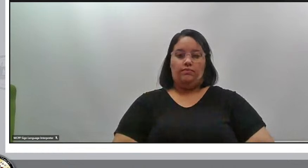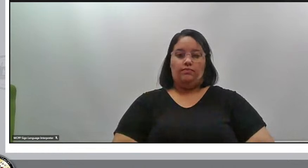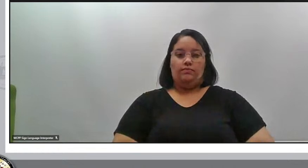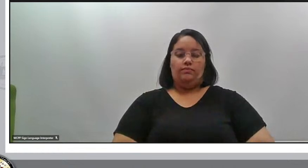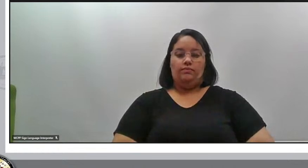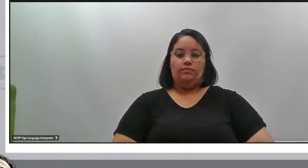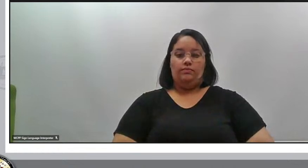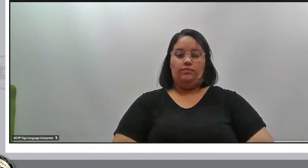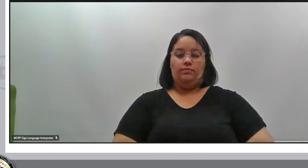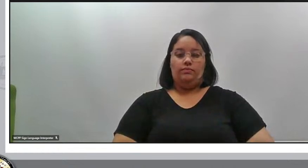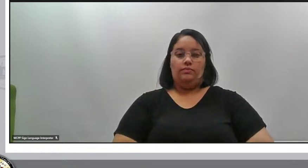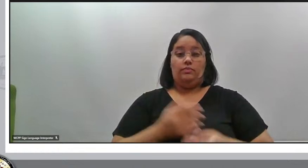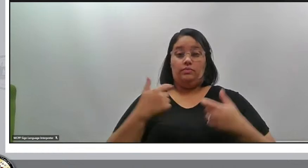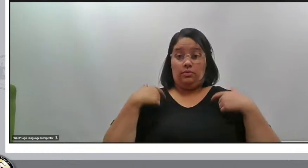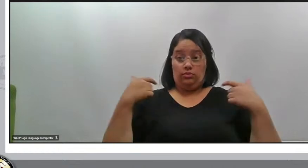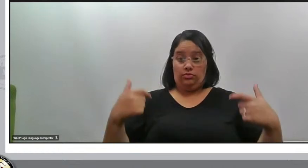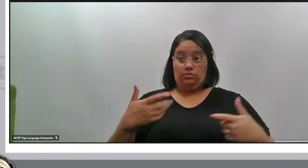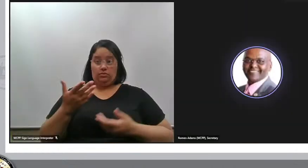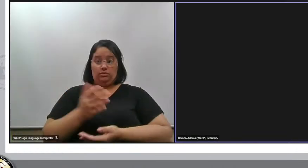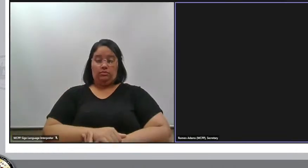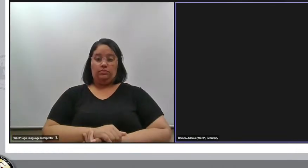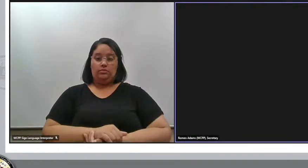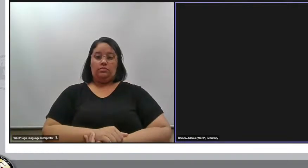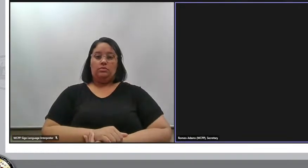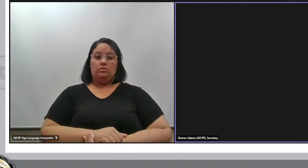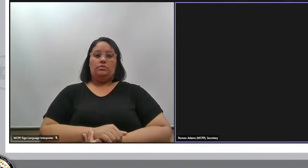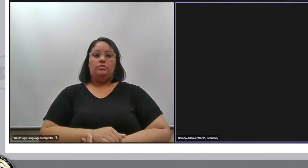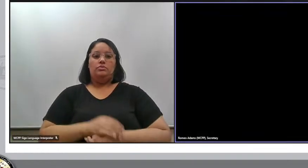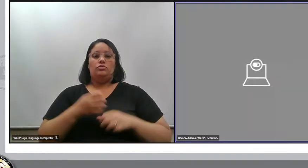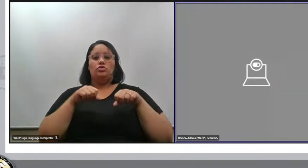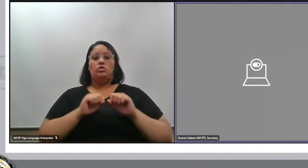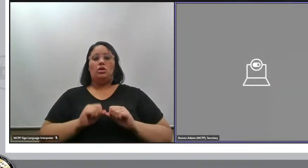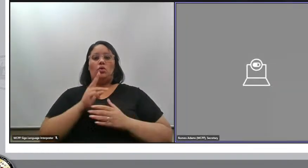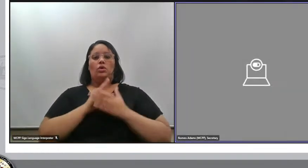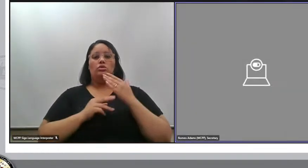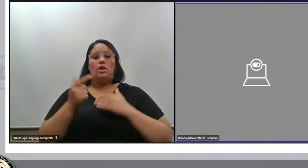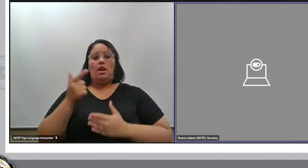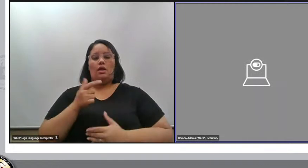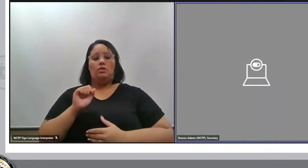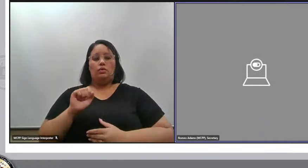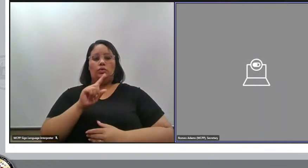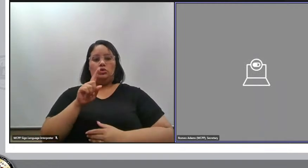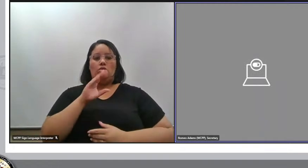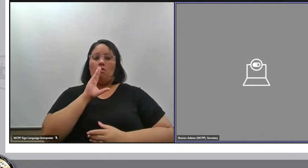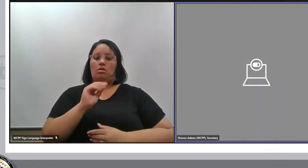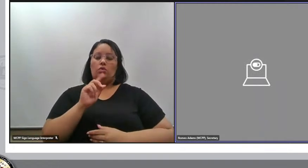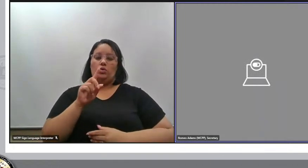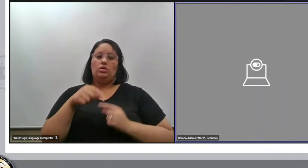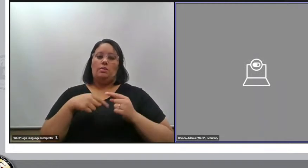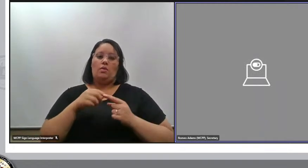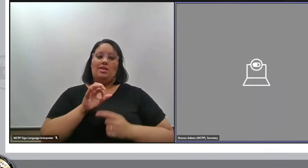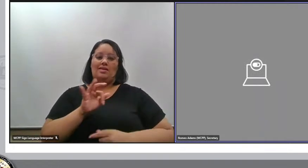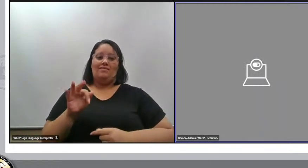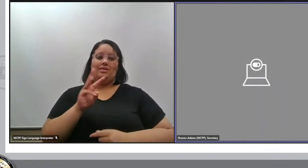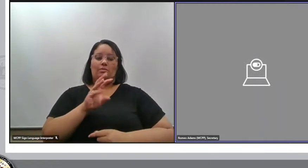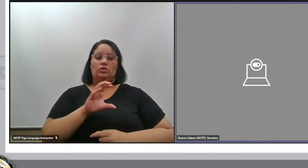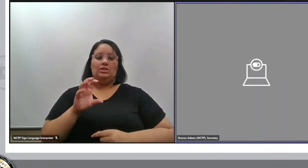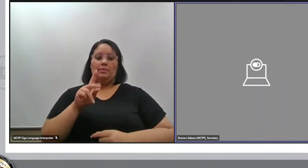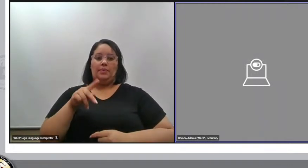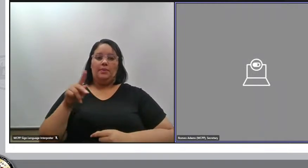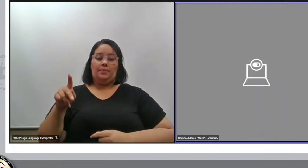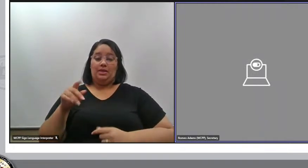Chairperson? Yes, Mr. Secretary. Chairperson, there was a question. I think that Honourable Lekker had asked the question on whether the WCPP is